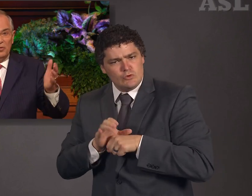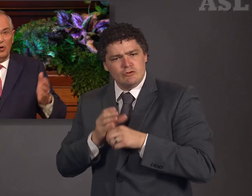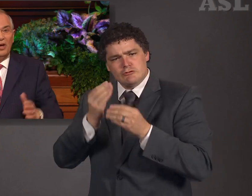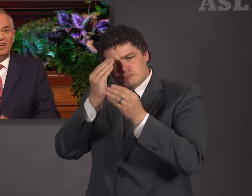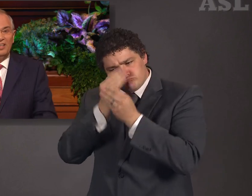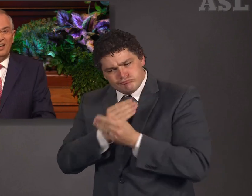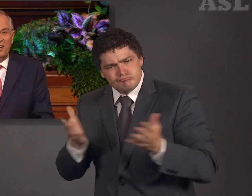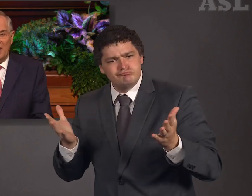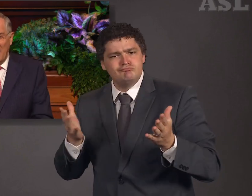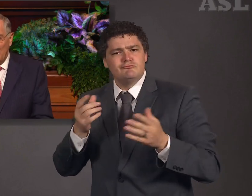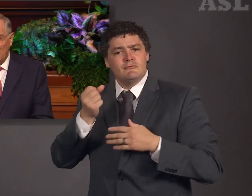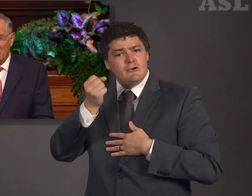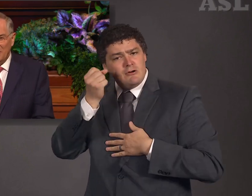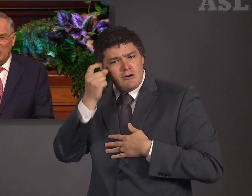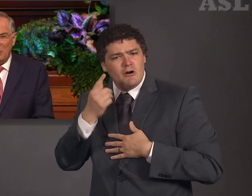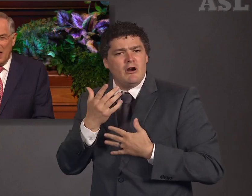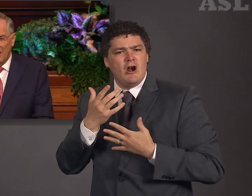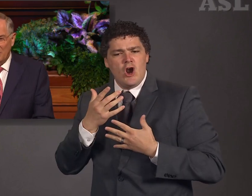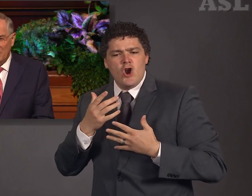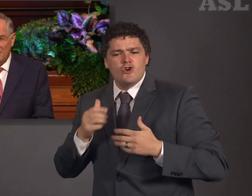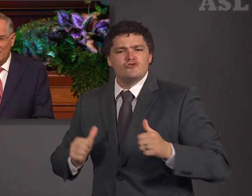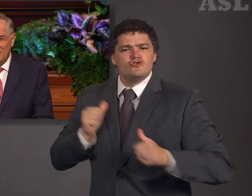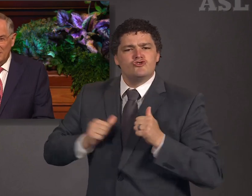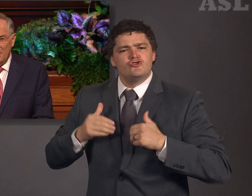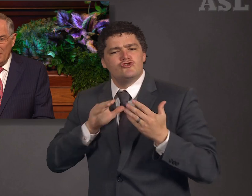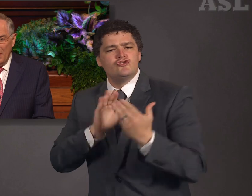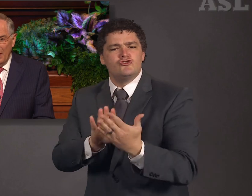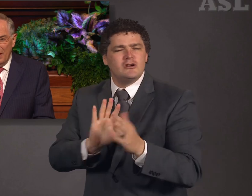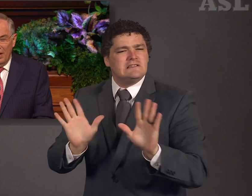always void of anger or malice.